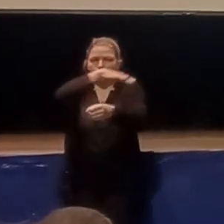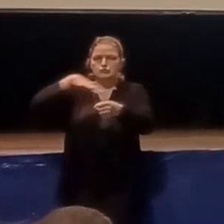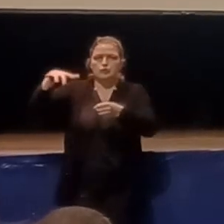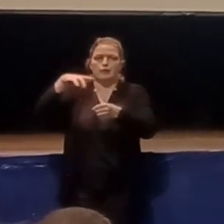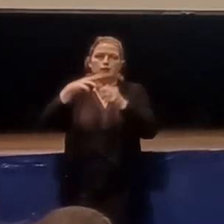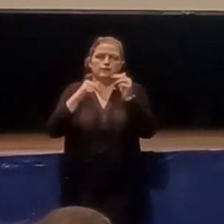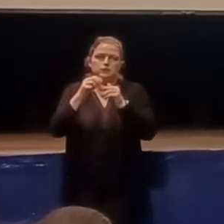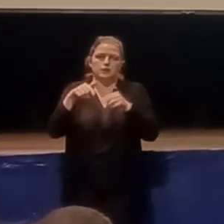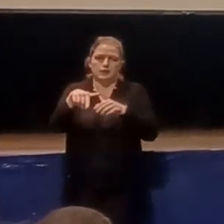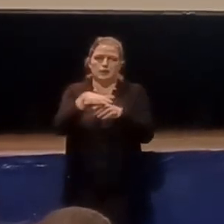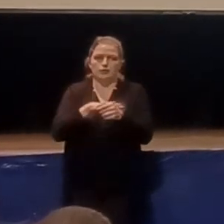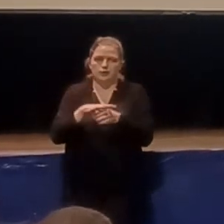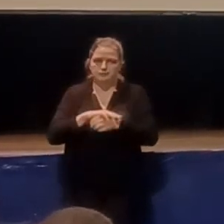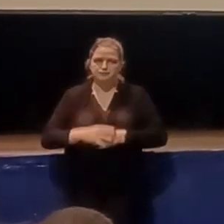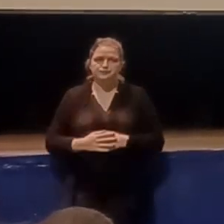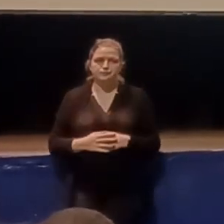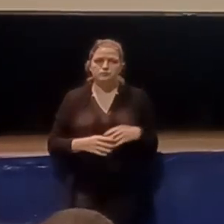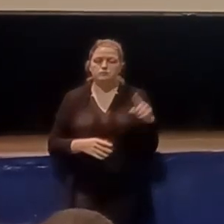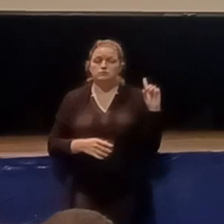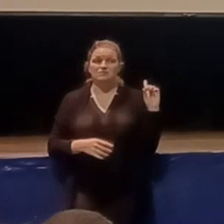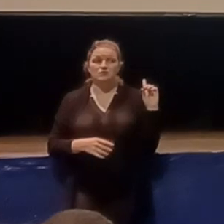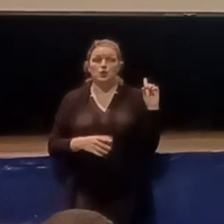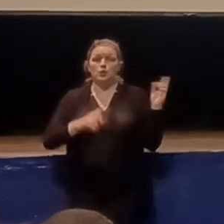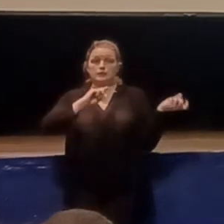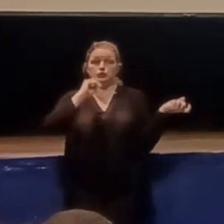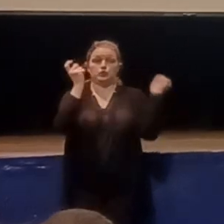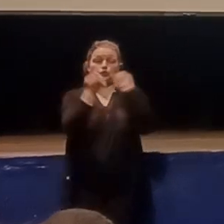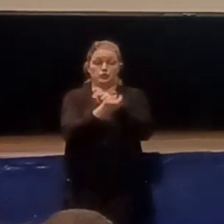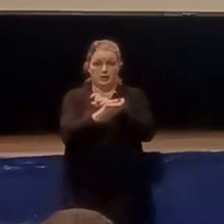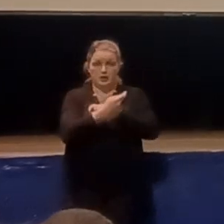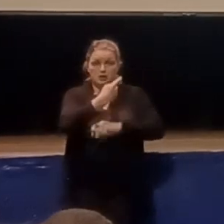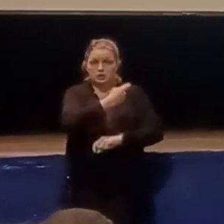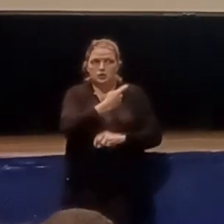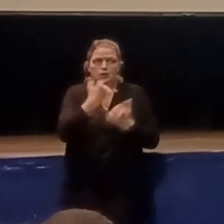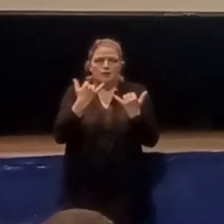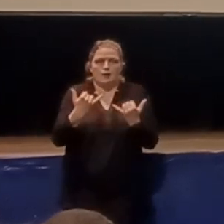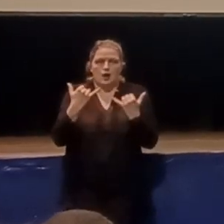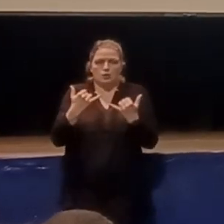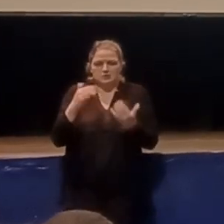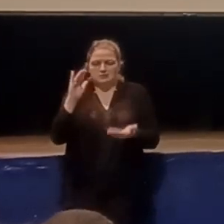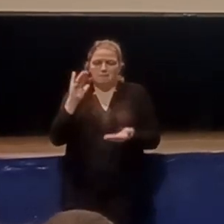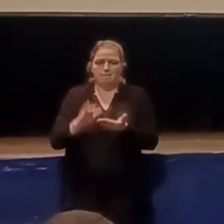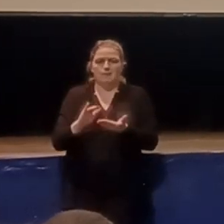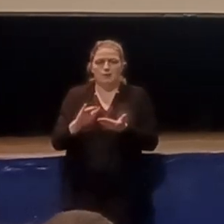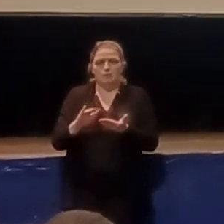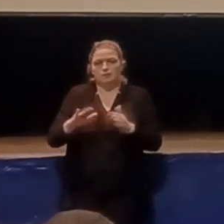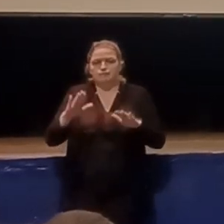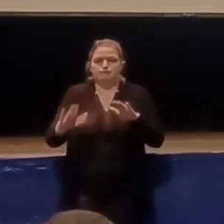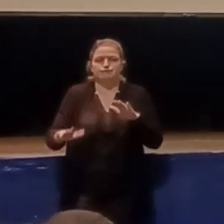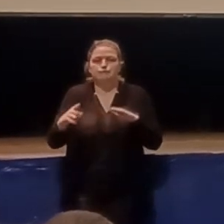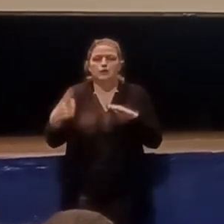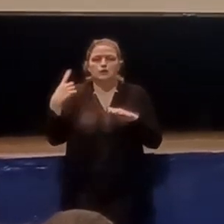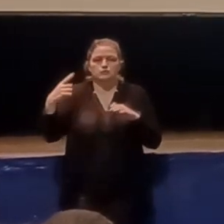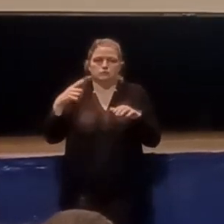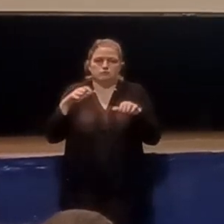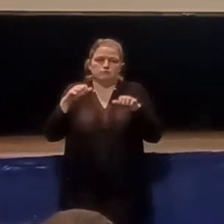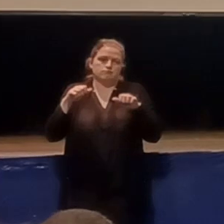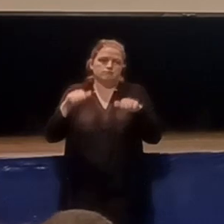in this area. So this reconfiguration sort of really looks at the minimum footprint that we need in order to be able to maintain a